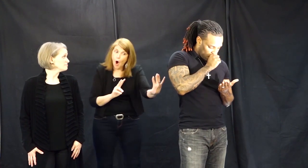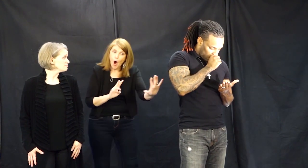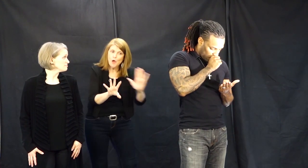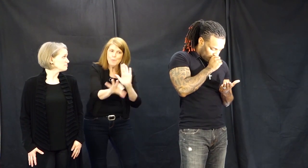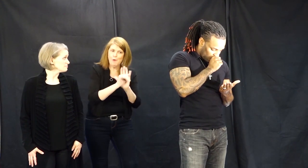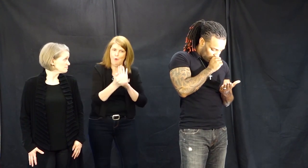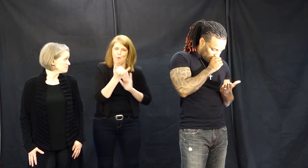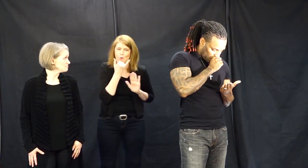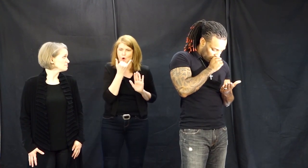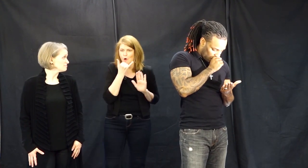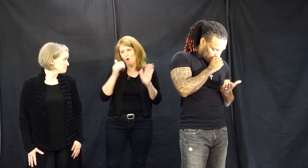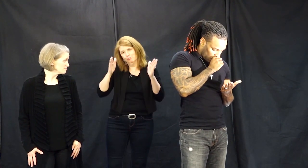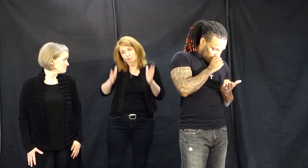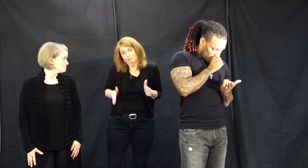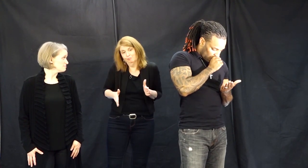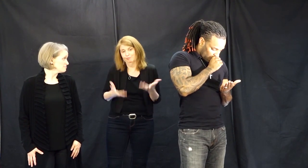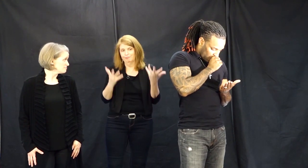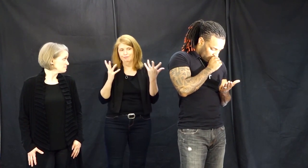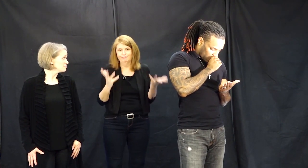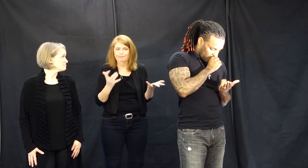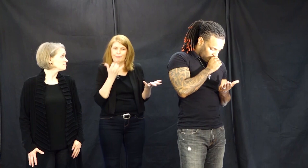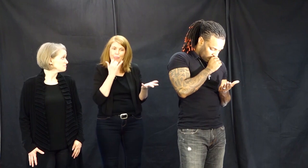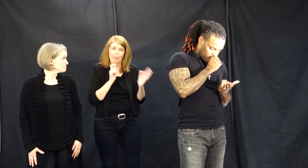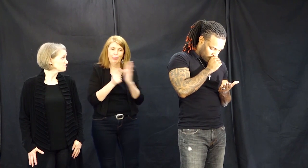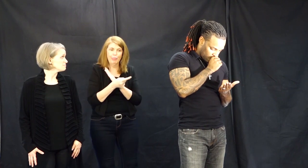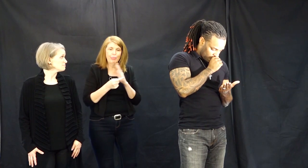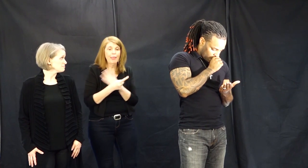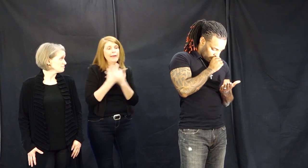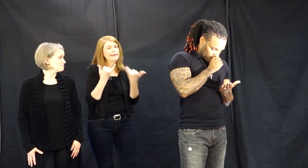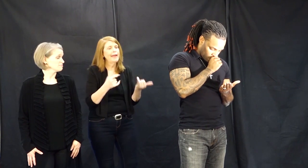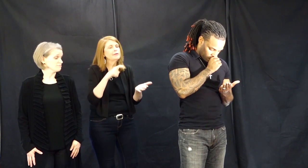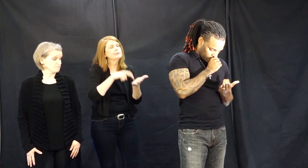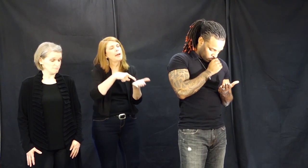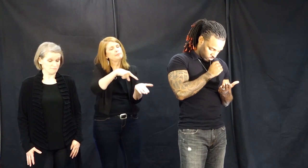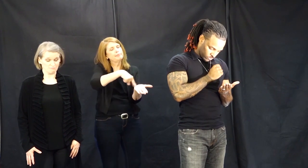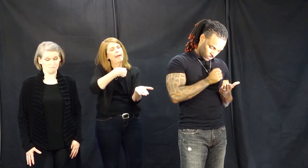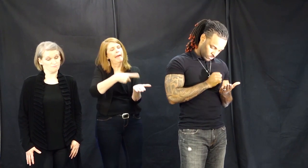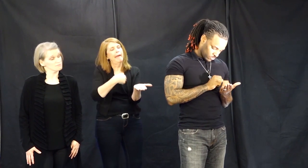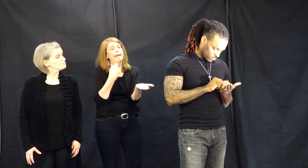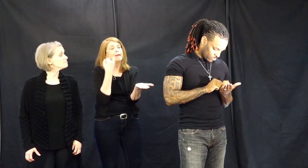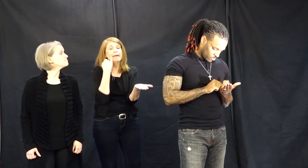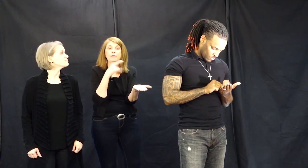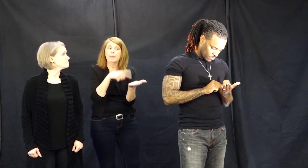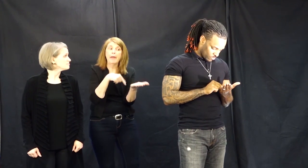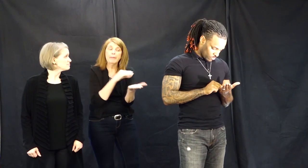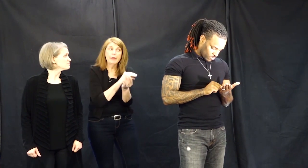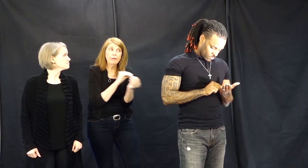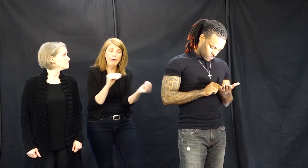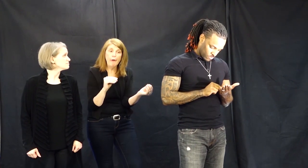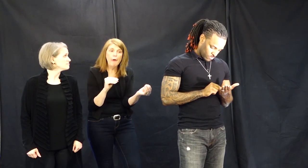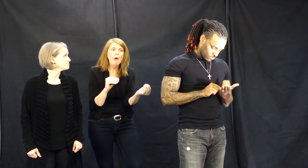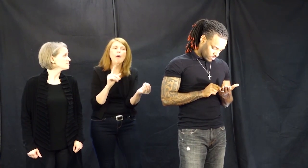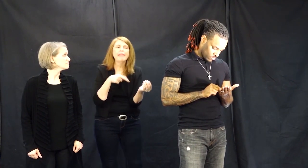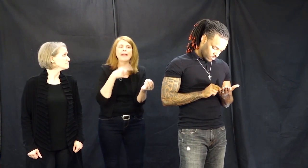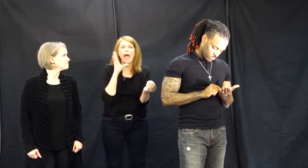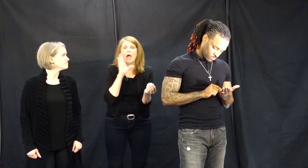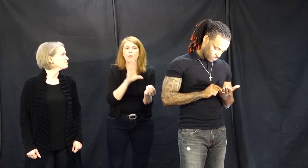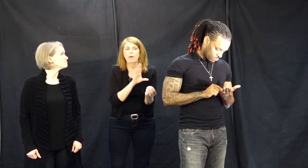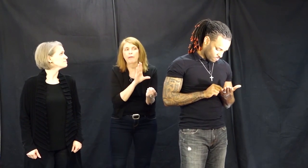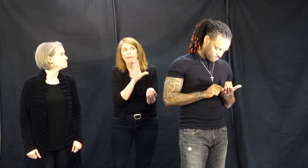wrong sucker a cutco. So time to pay the piper for the pants you unbuckle. And hey, you can keep seeing my whole wife if the price is right.